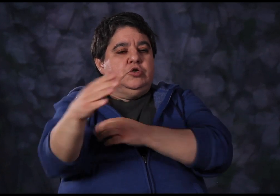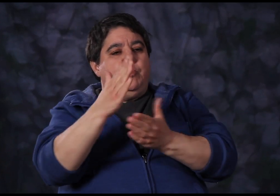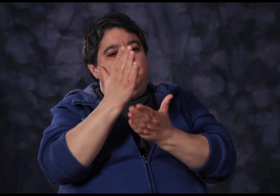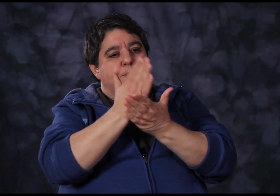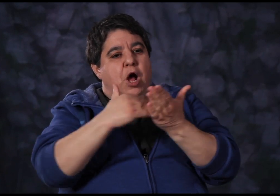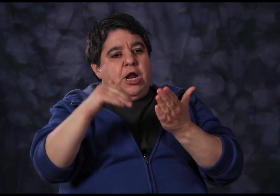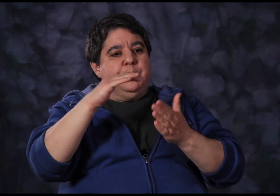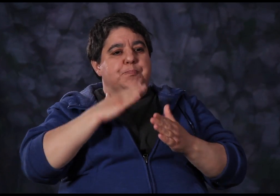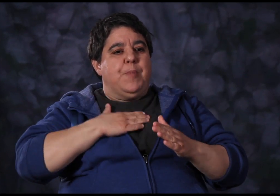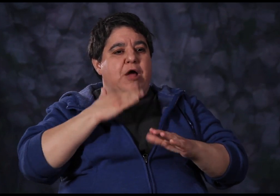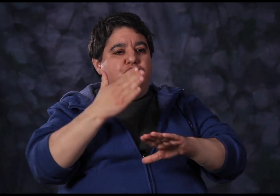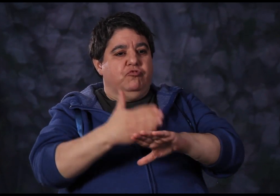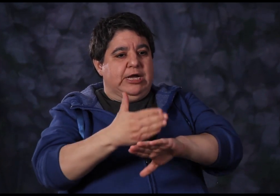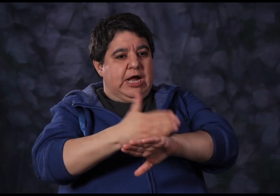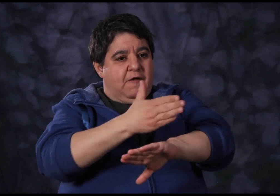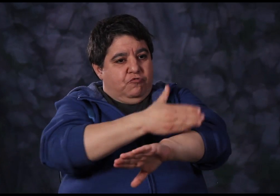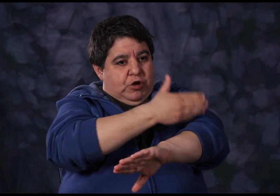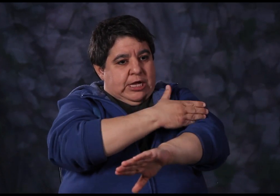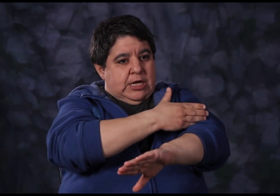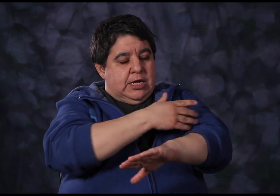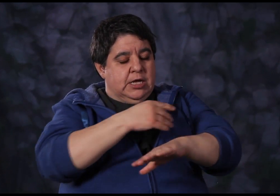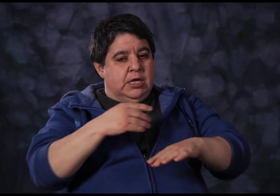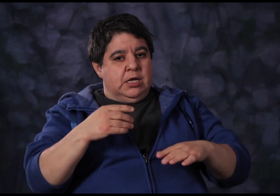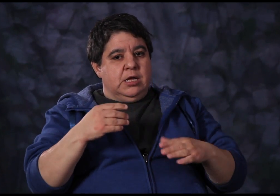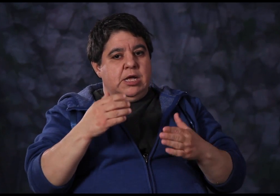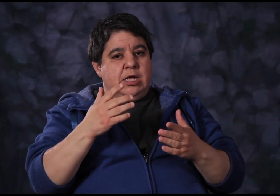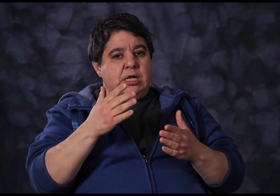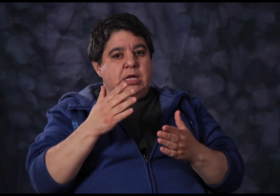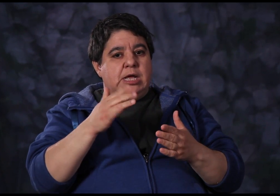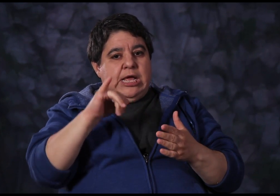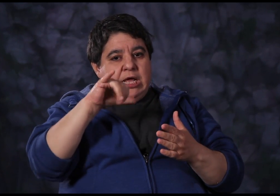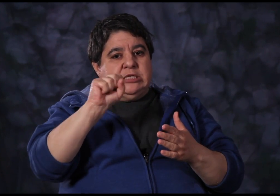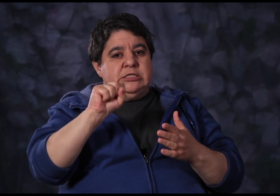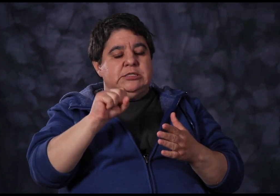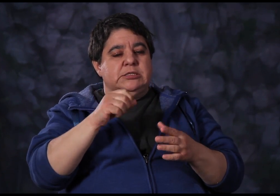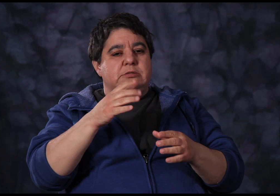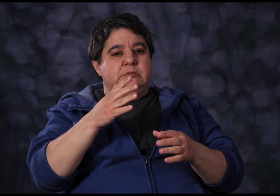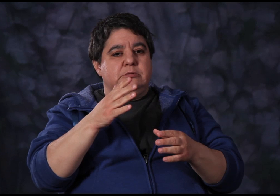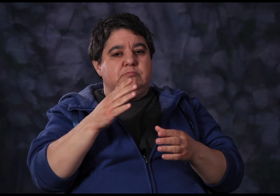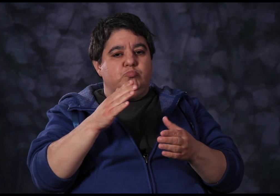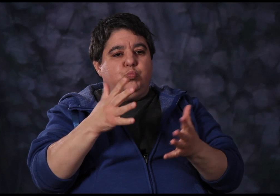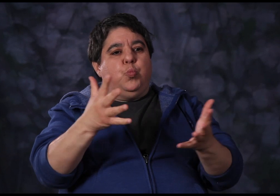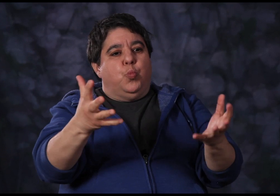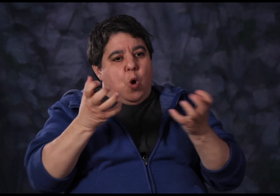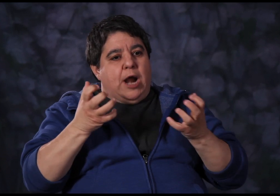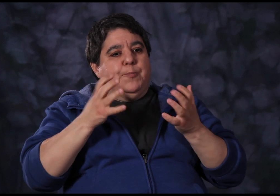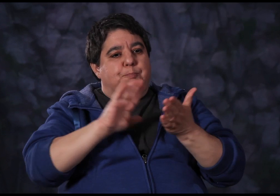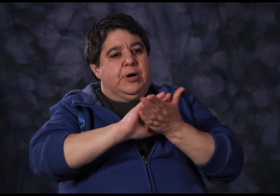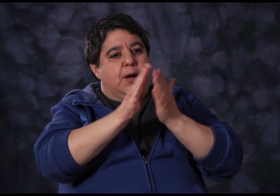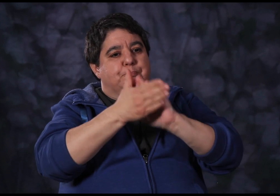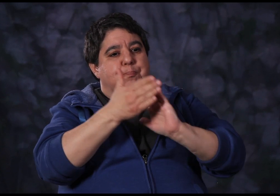And that's a part of my recovery story because I truly, deeply wanted to improve and get better, and I did.